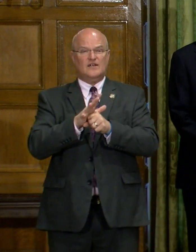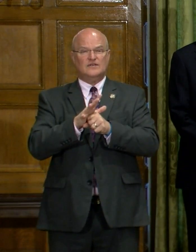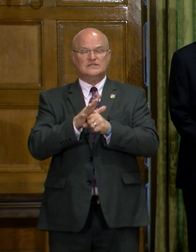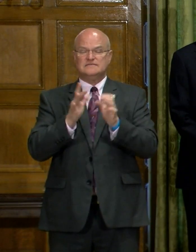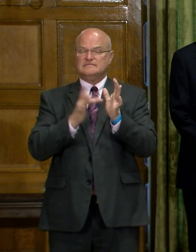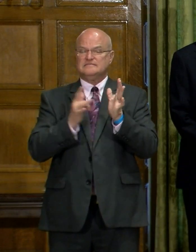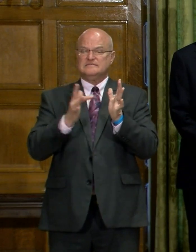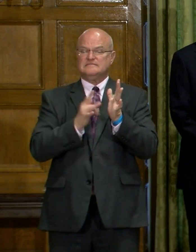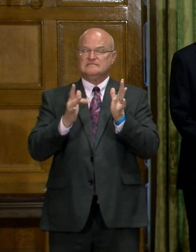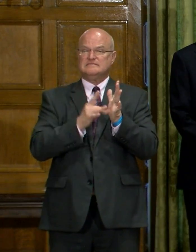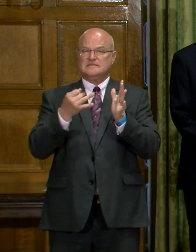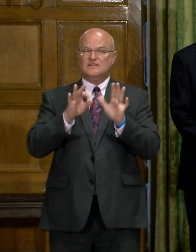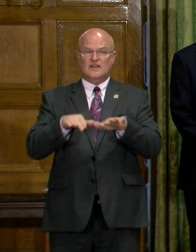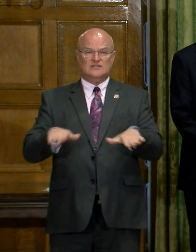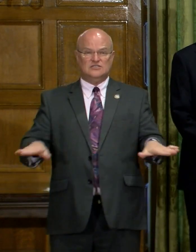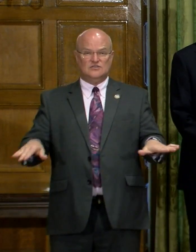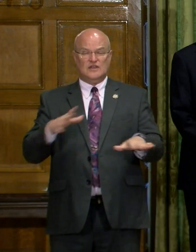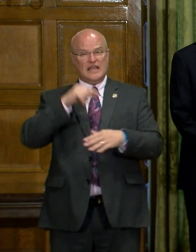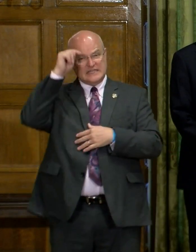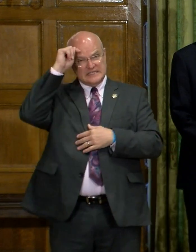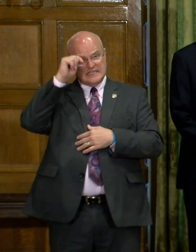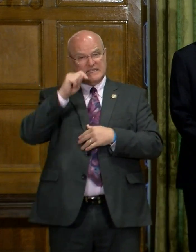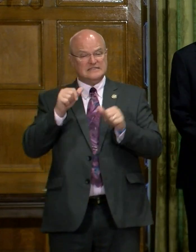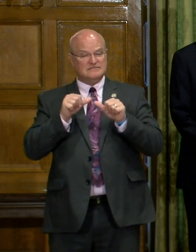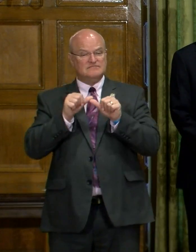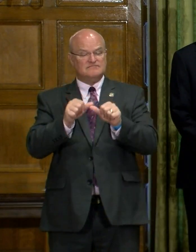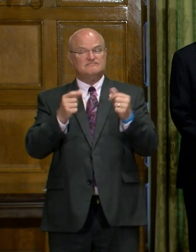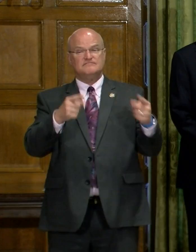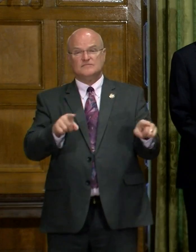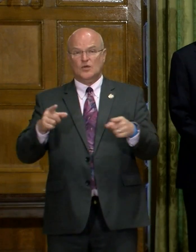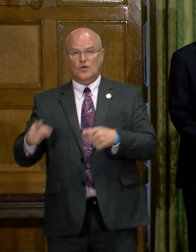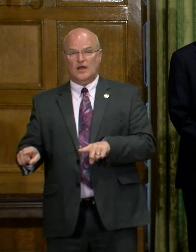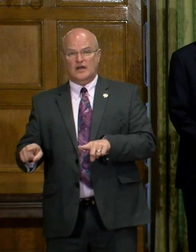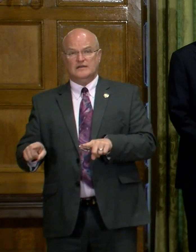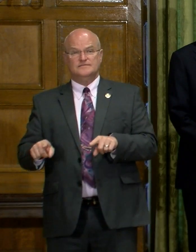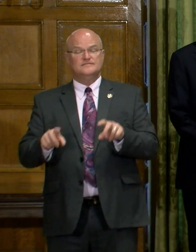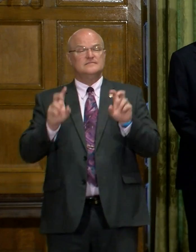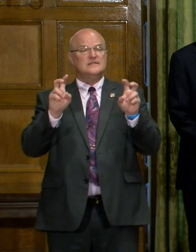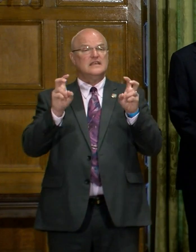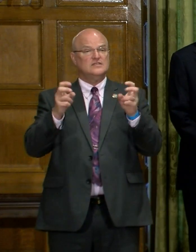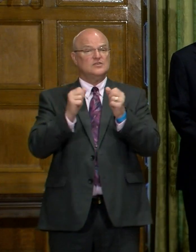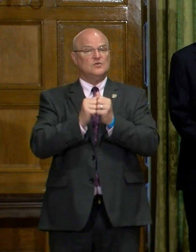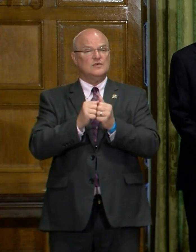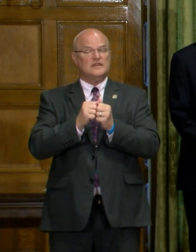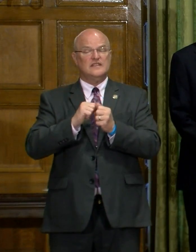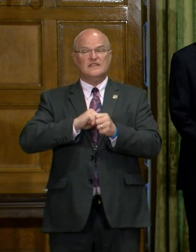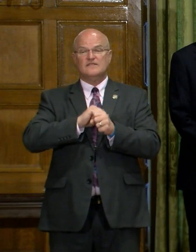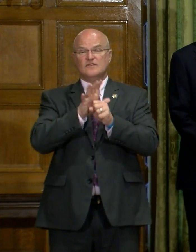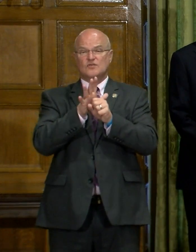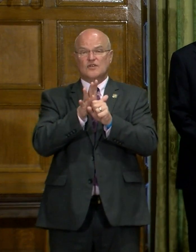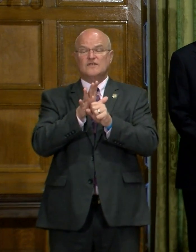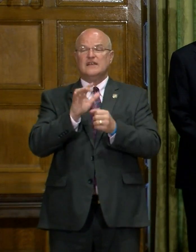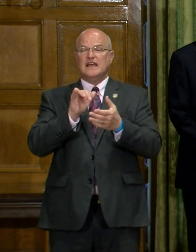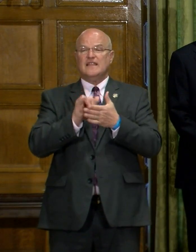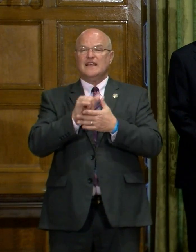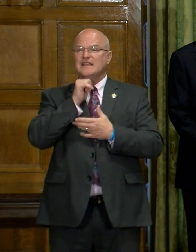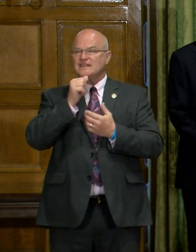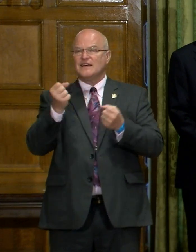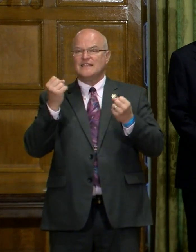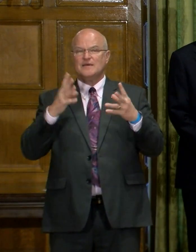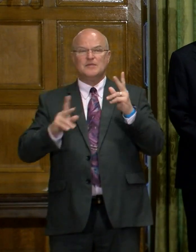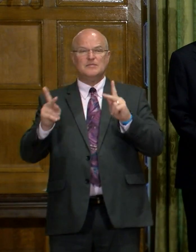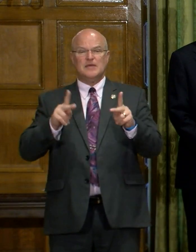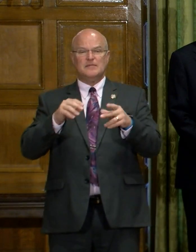our children, our precious children and teens, does go on. The issue with the virus is that not that